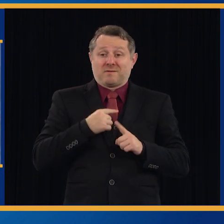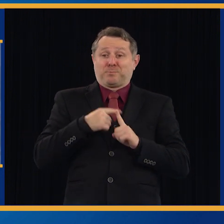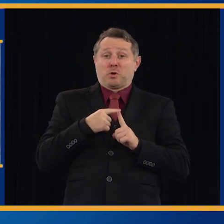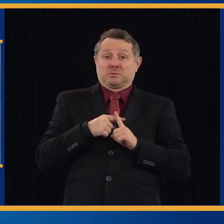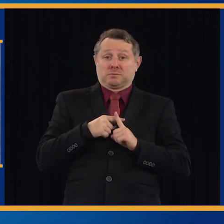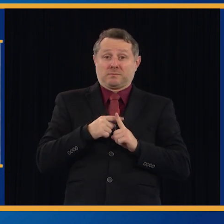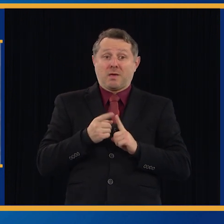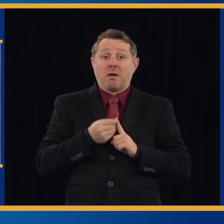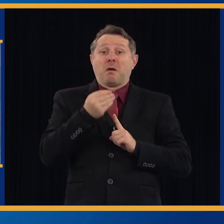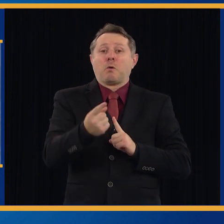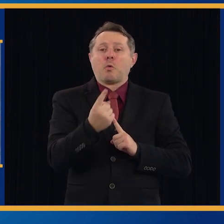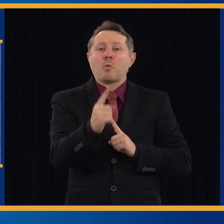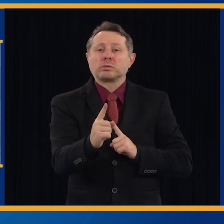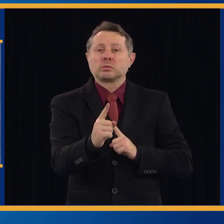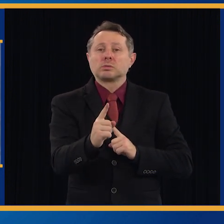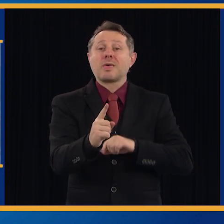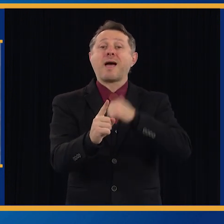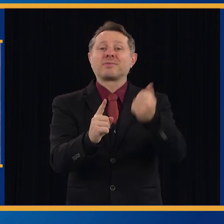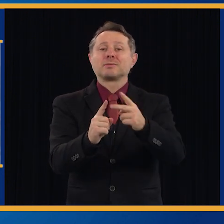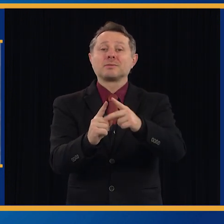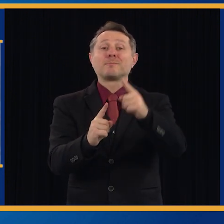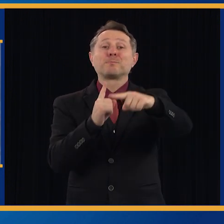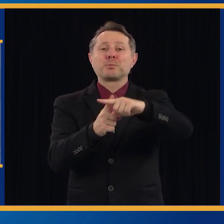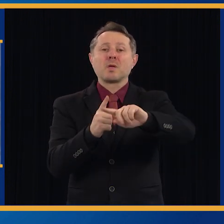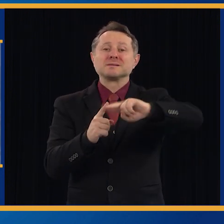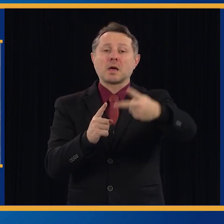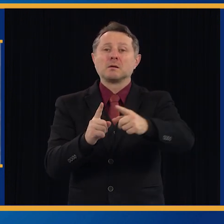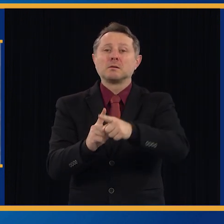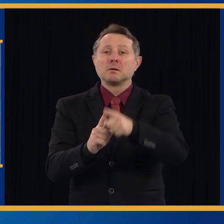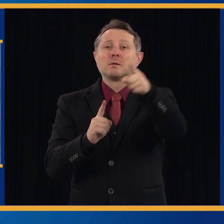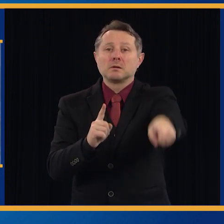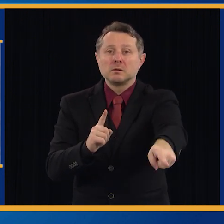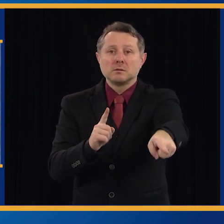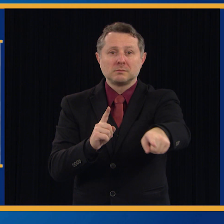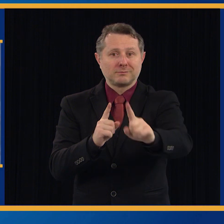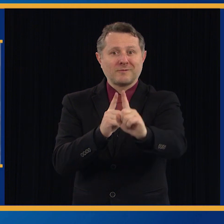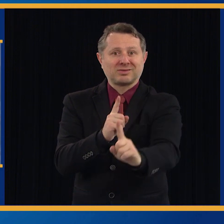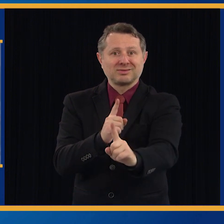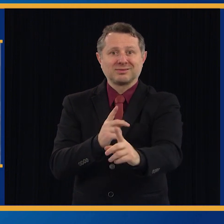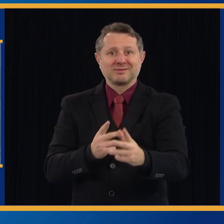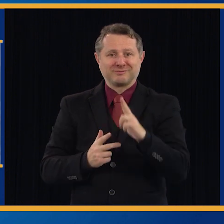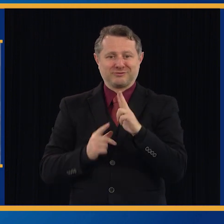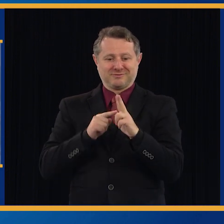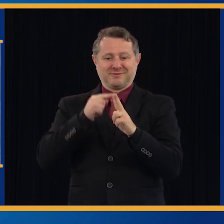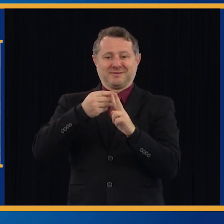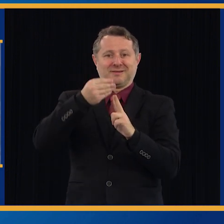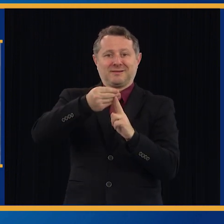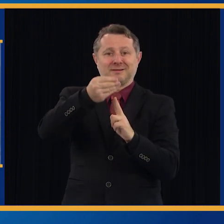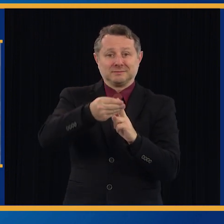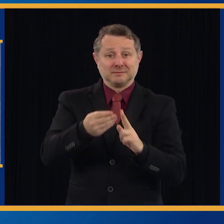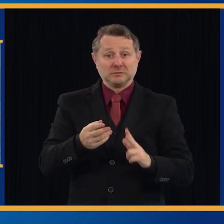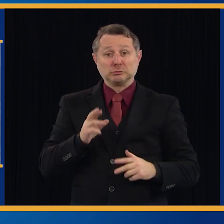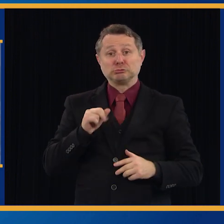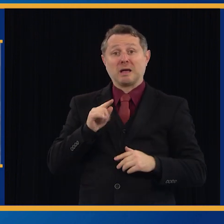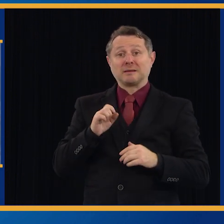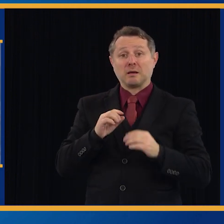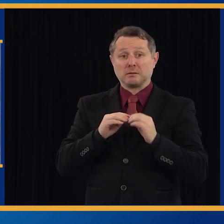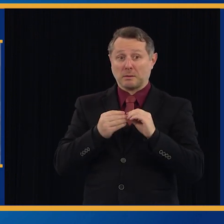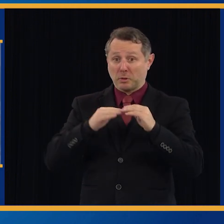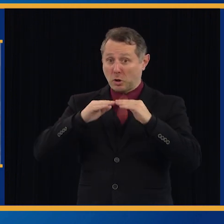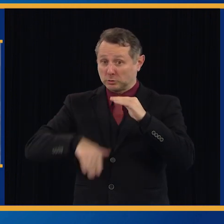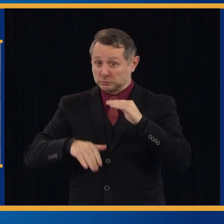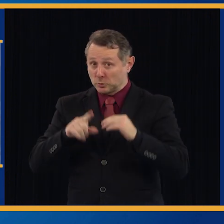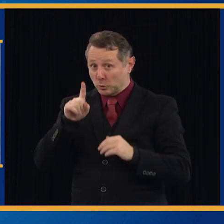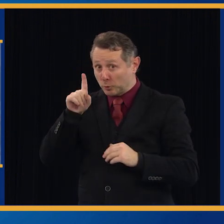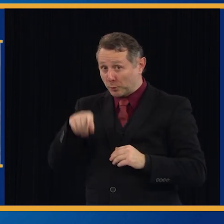person. When you get the infection rate below one, theoretically,